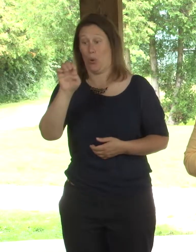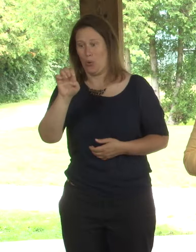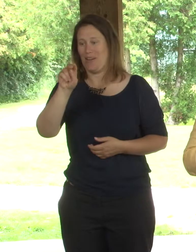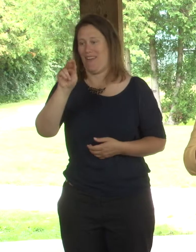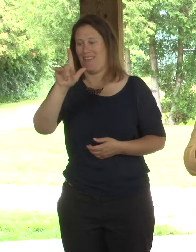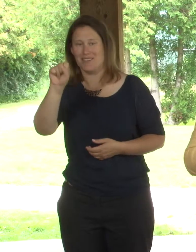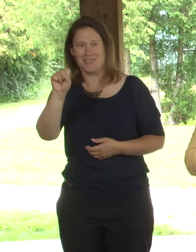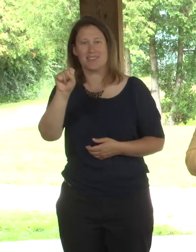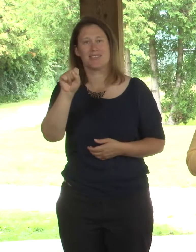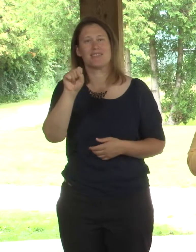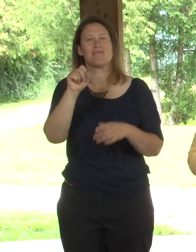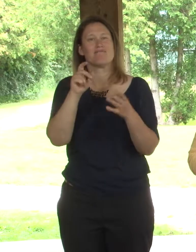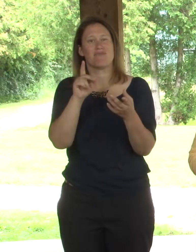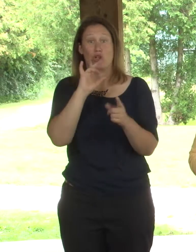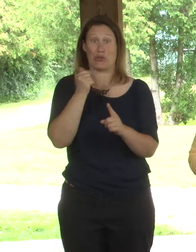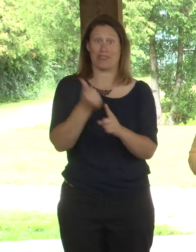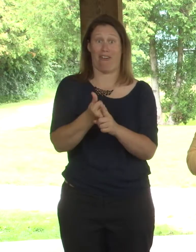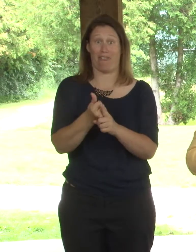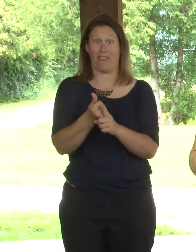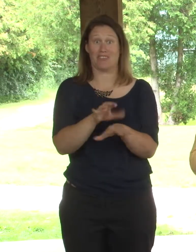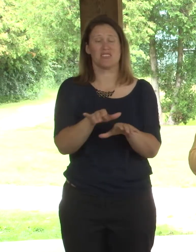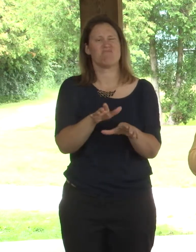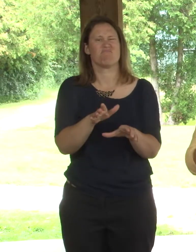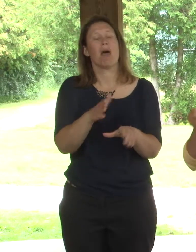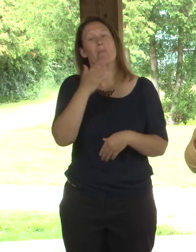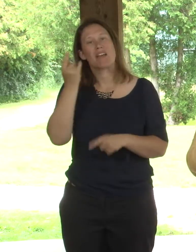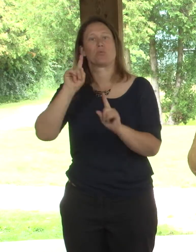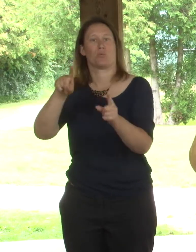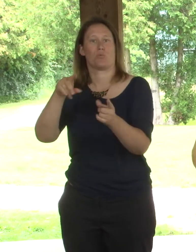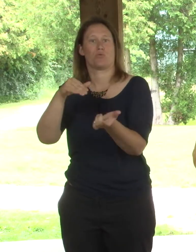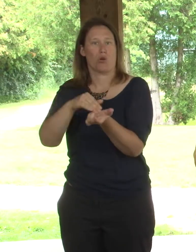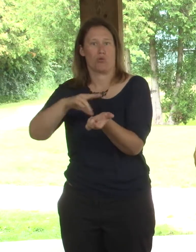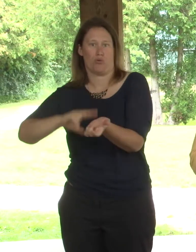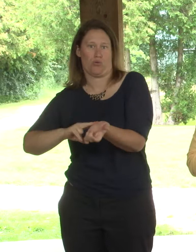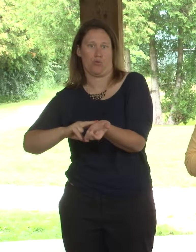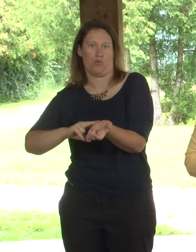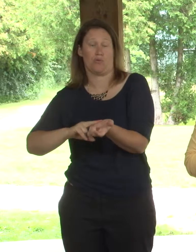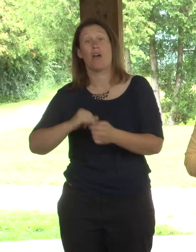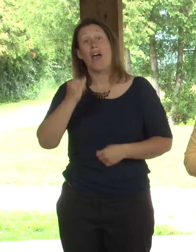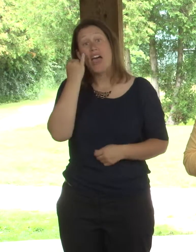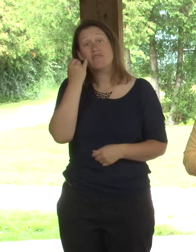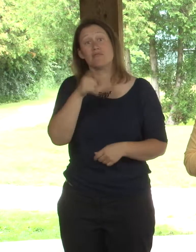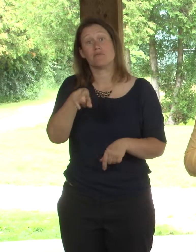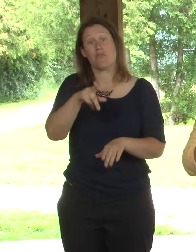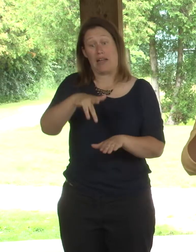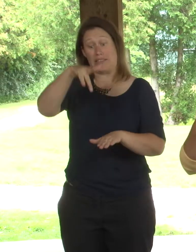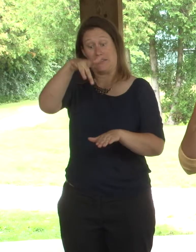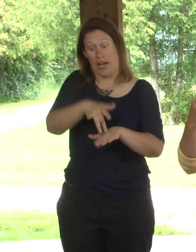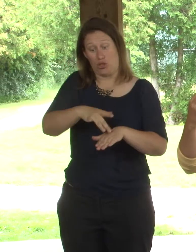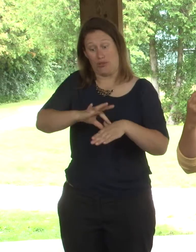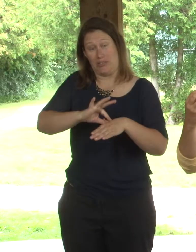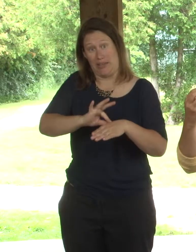develop. There are certain things that become important when we start to break down the layers of the skin. And if